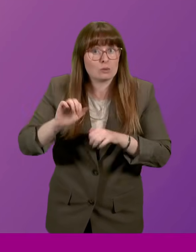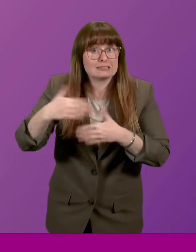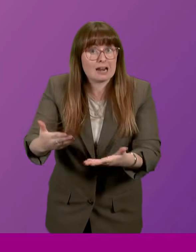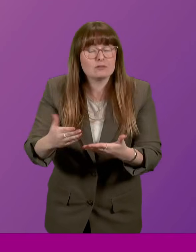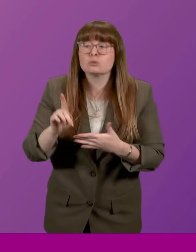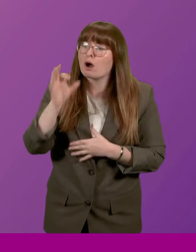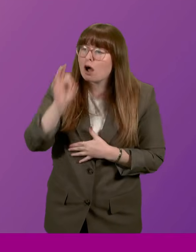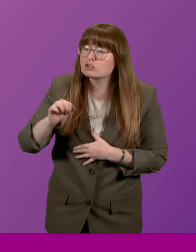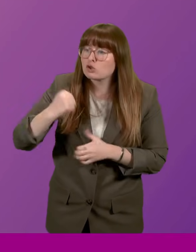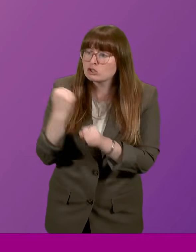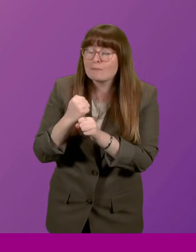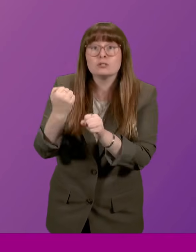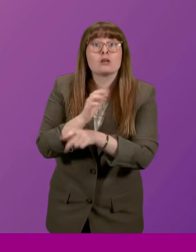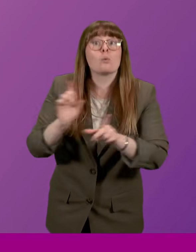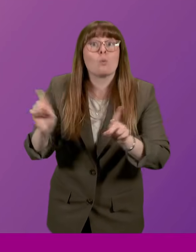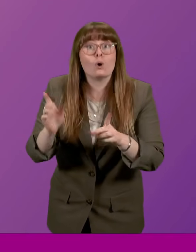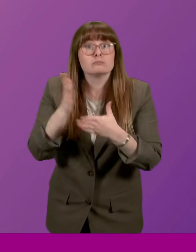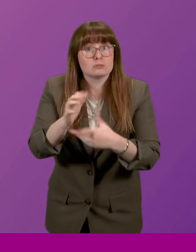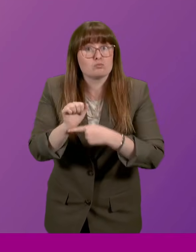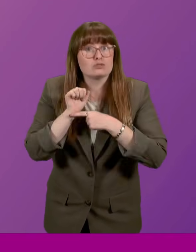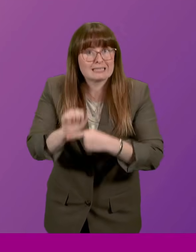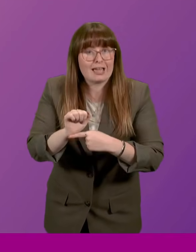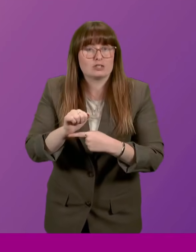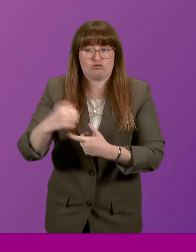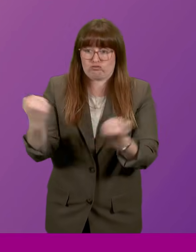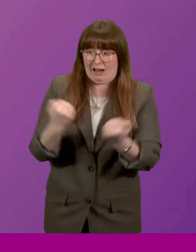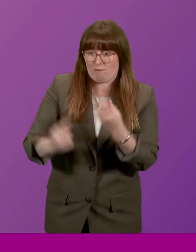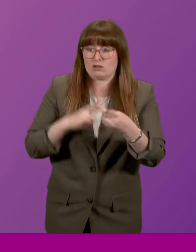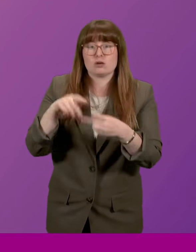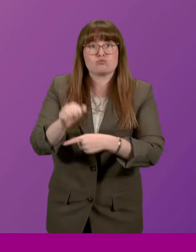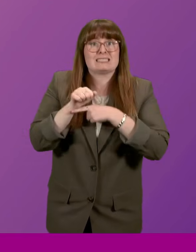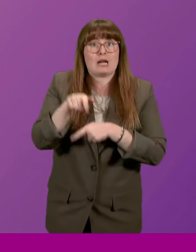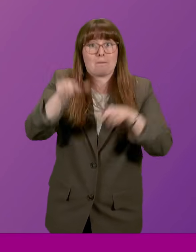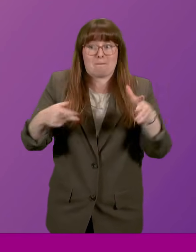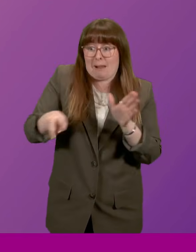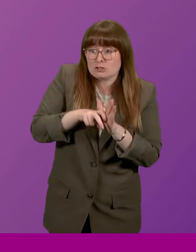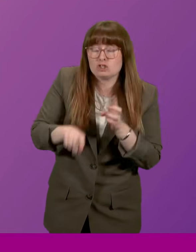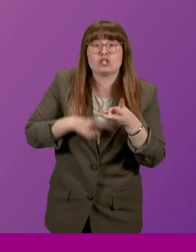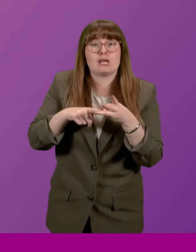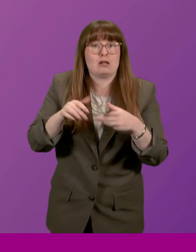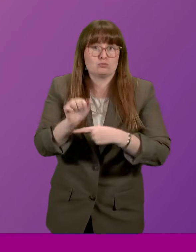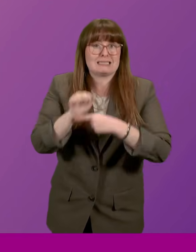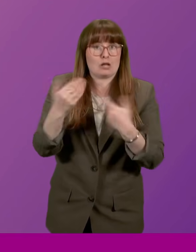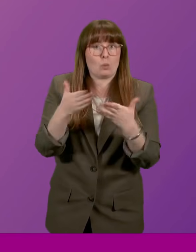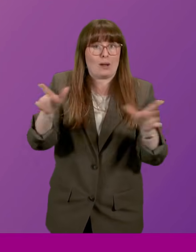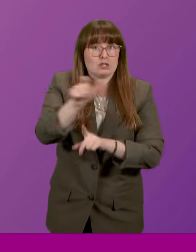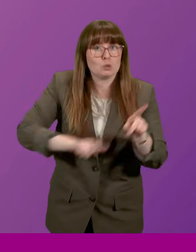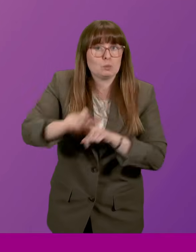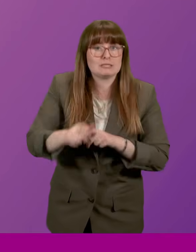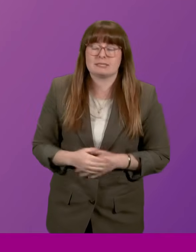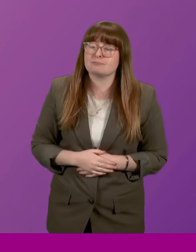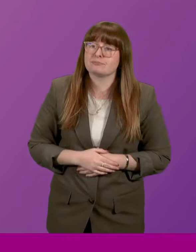action will the Scottish Government take to protect drivers, protect passengers and the wider communities? First Minister.